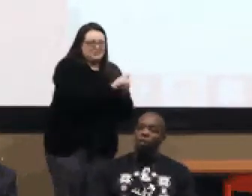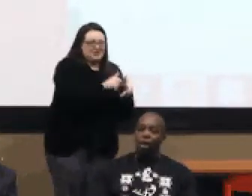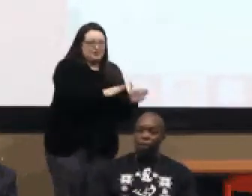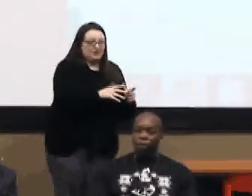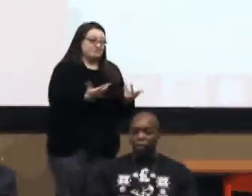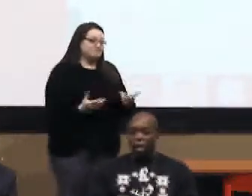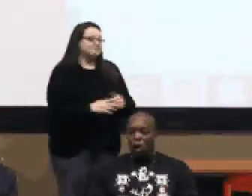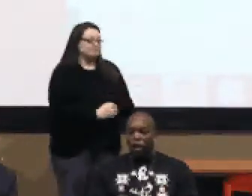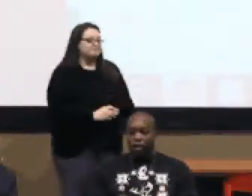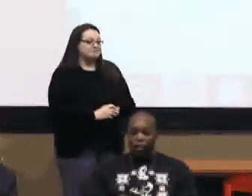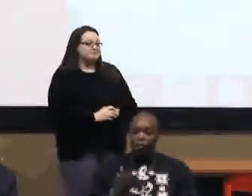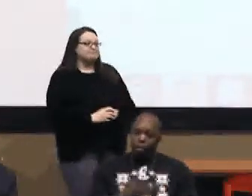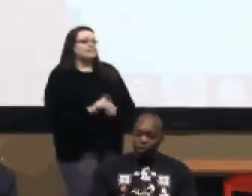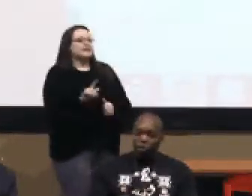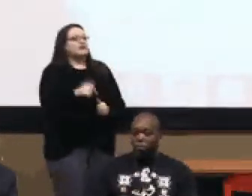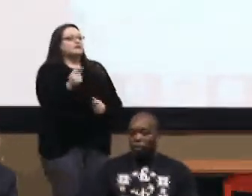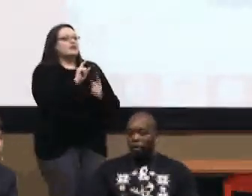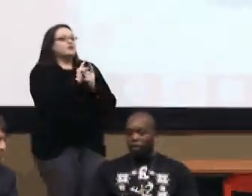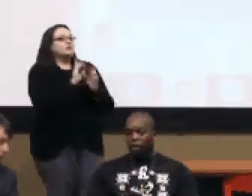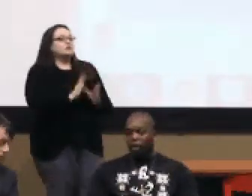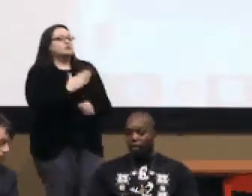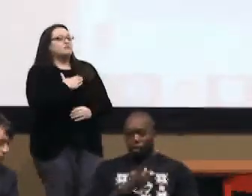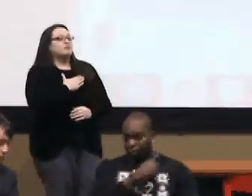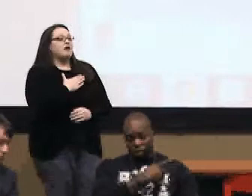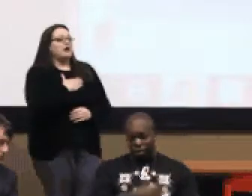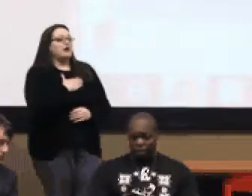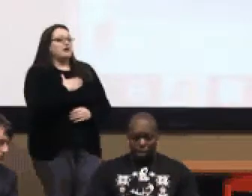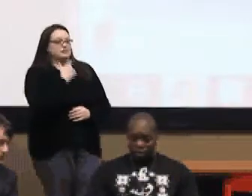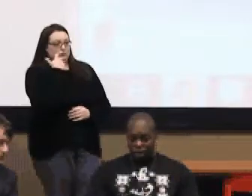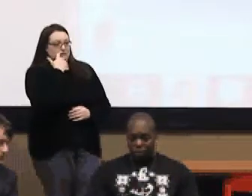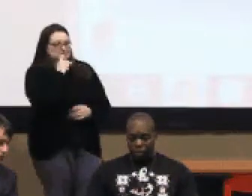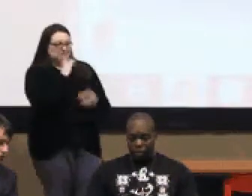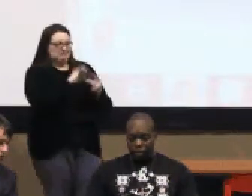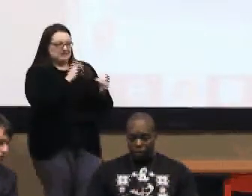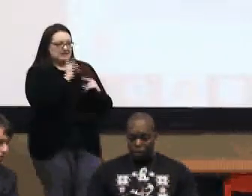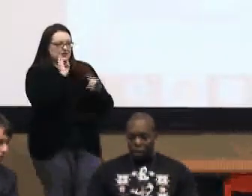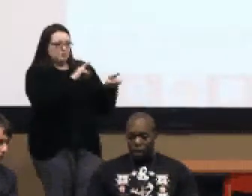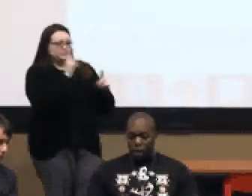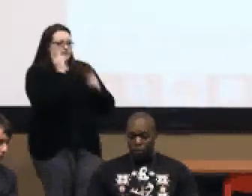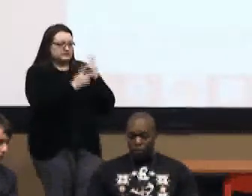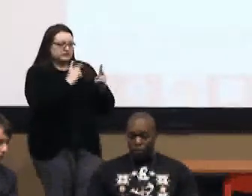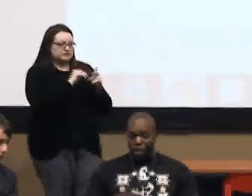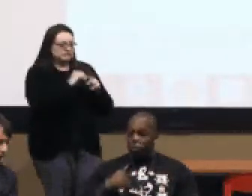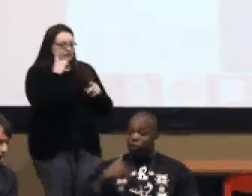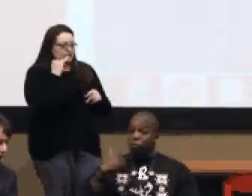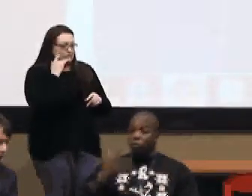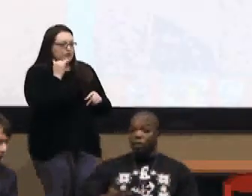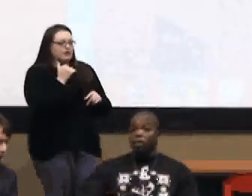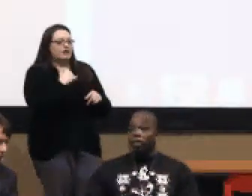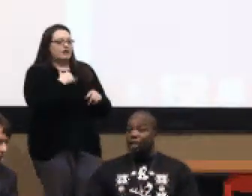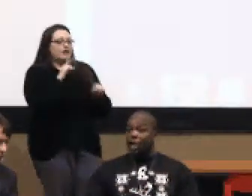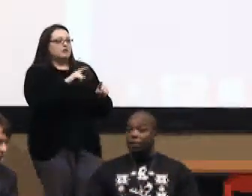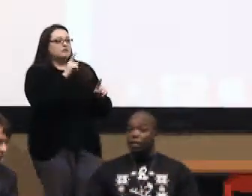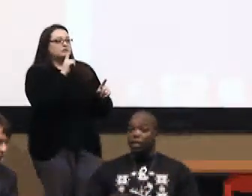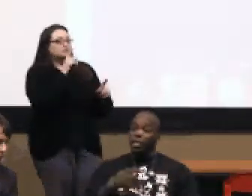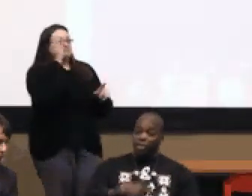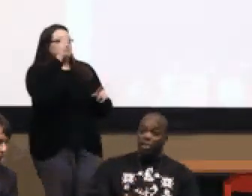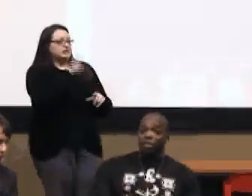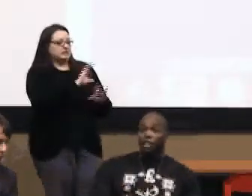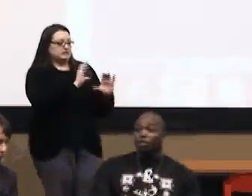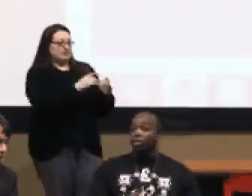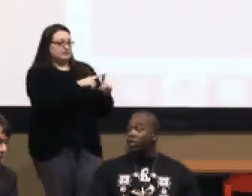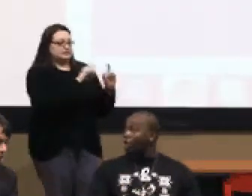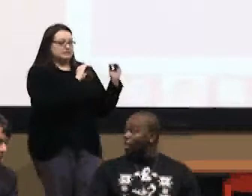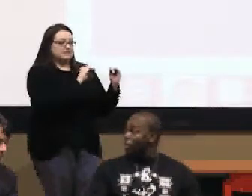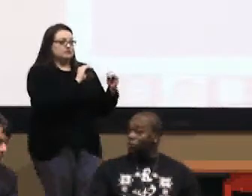way. Another mentor of mine that I recently said I was out visiting, I went to speak to his class that he